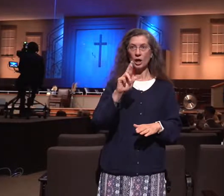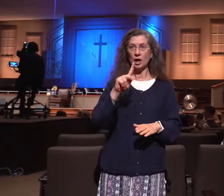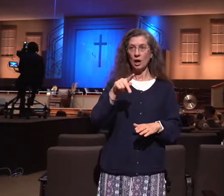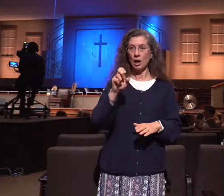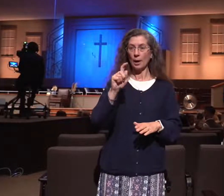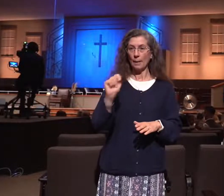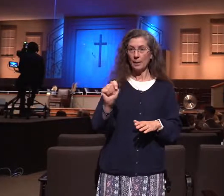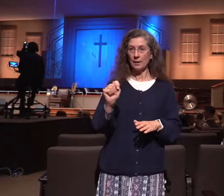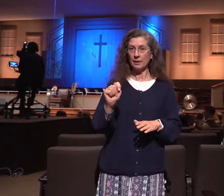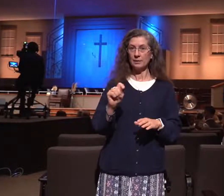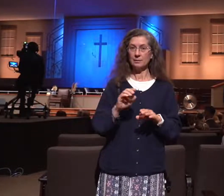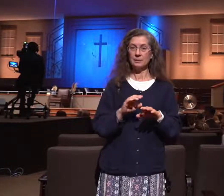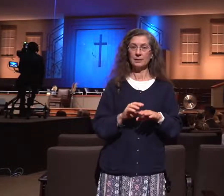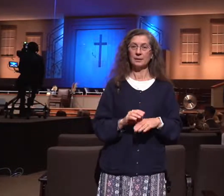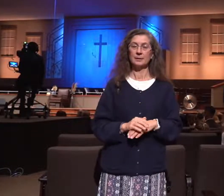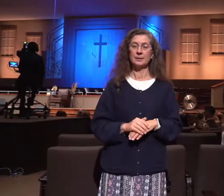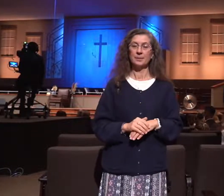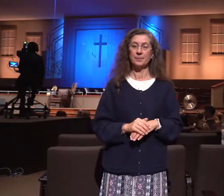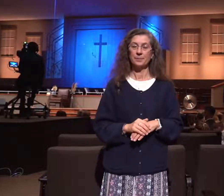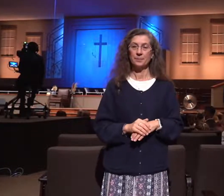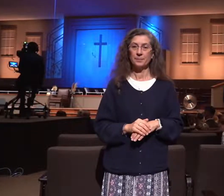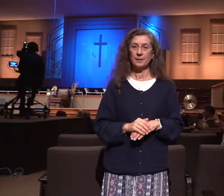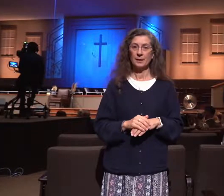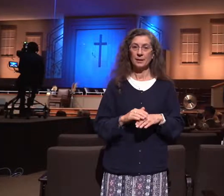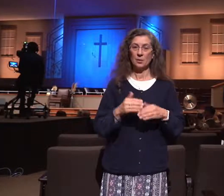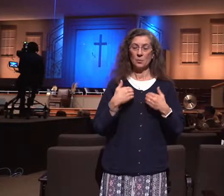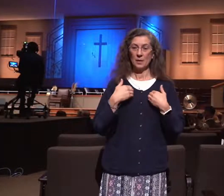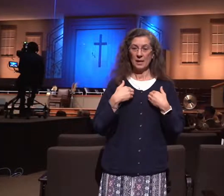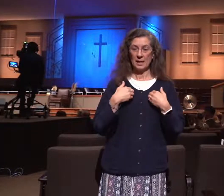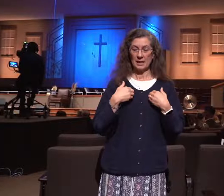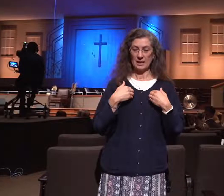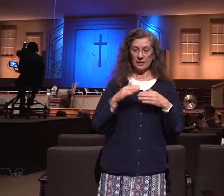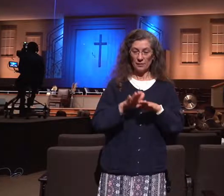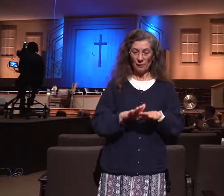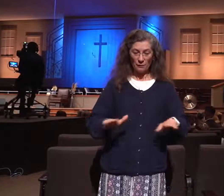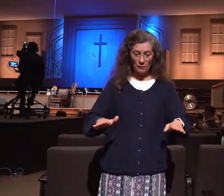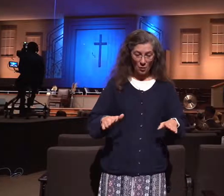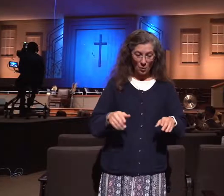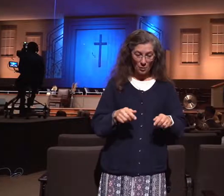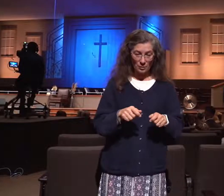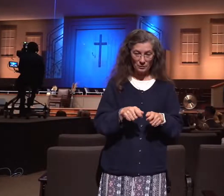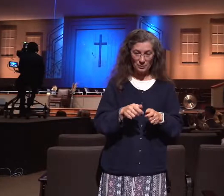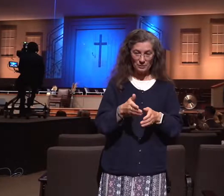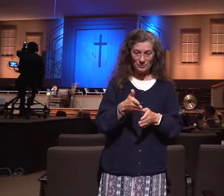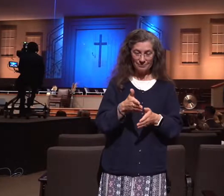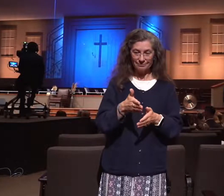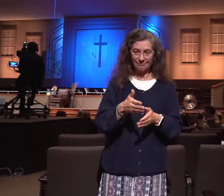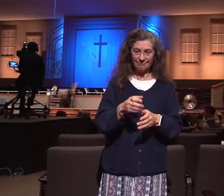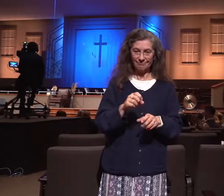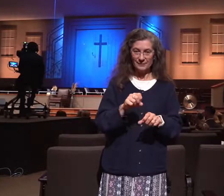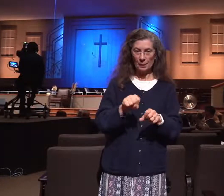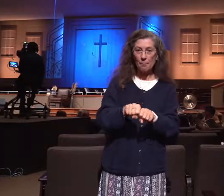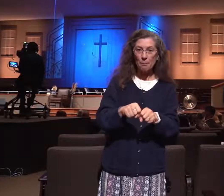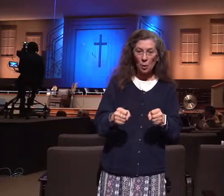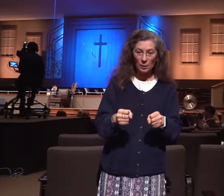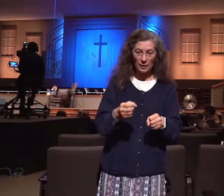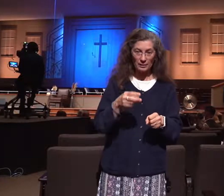have wall-to-wall flooring. There were cracks in some floor that you could see the ground. I mean,